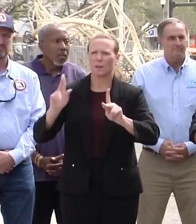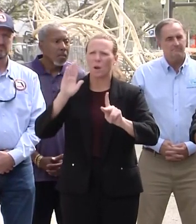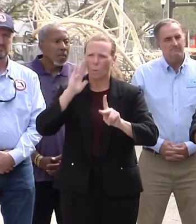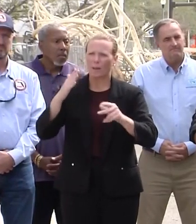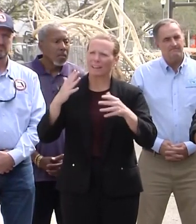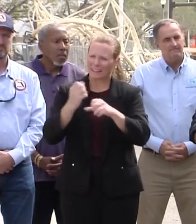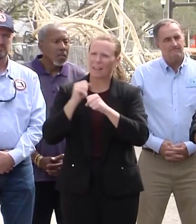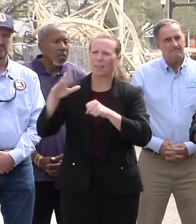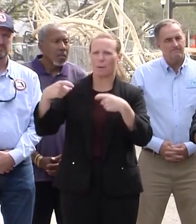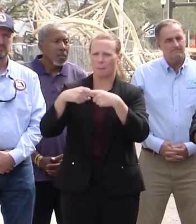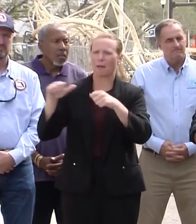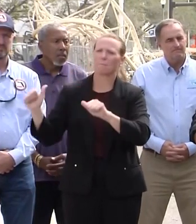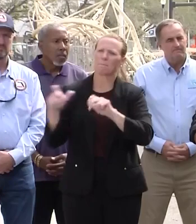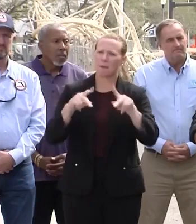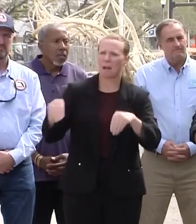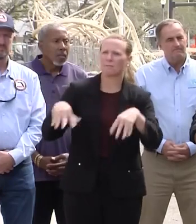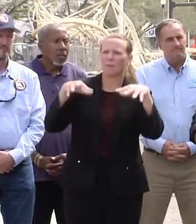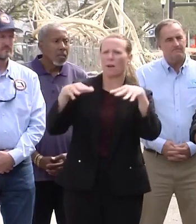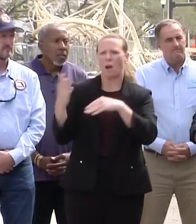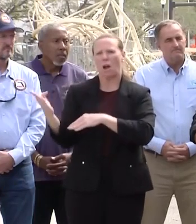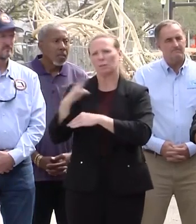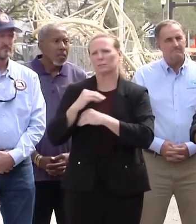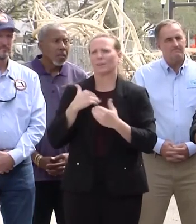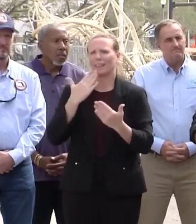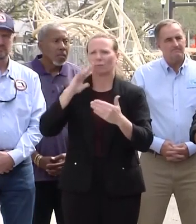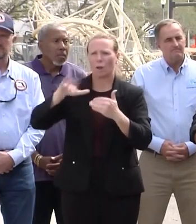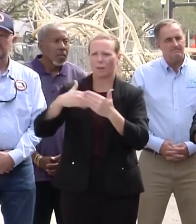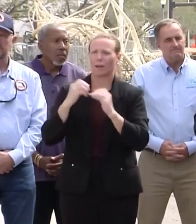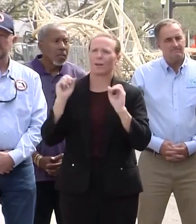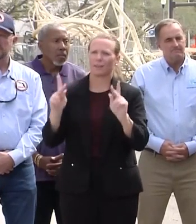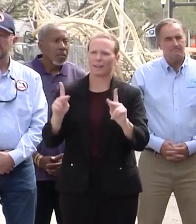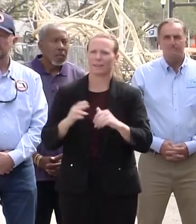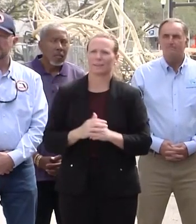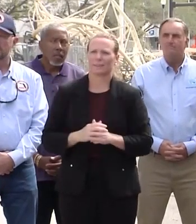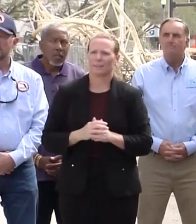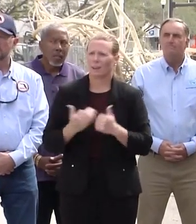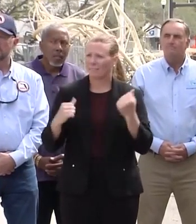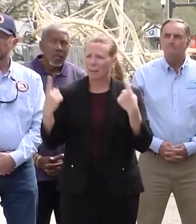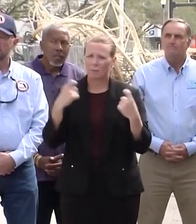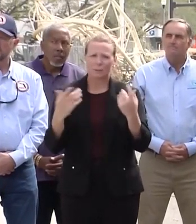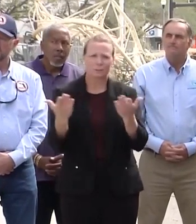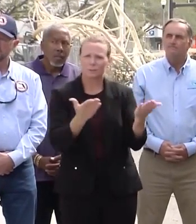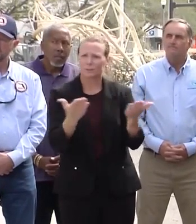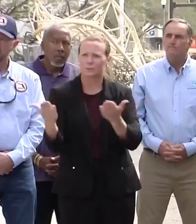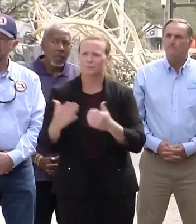power throughout the course of the day. So thank you for doing that. Okay, we got a question. Yes, ma'am.